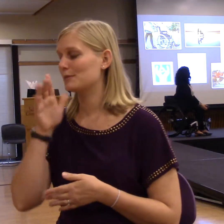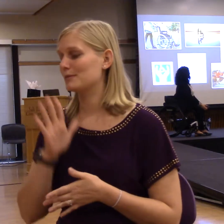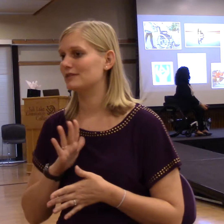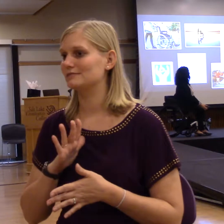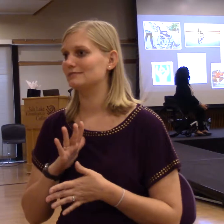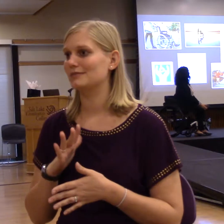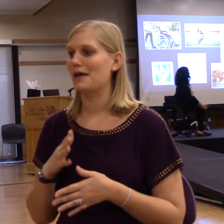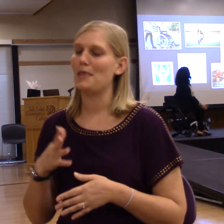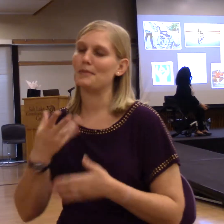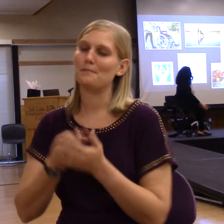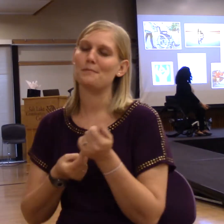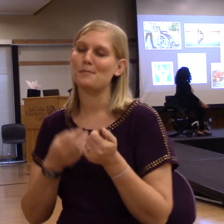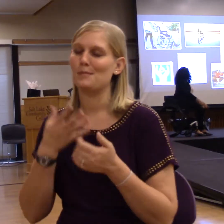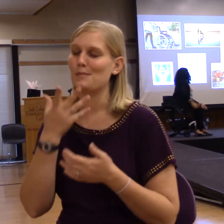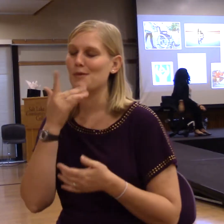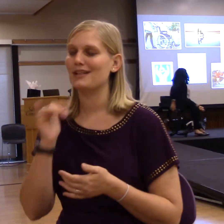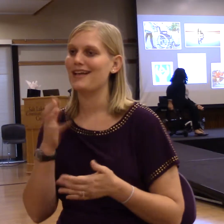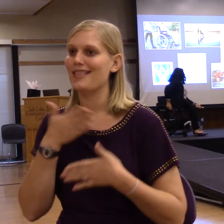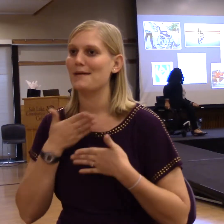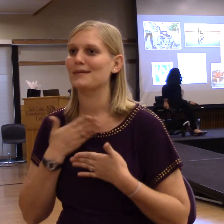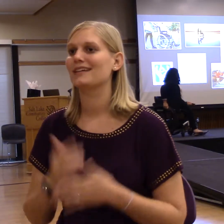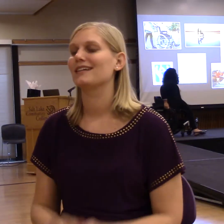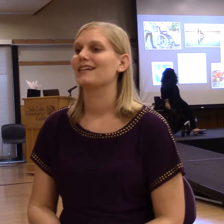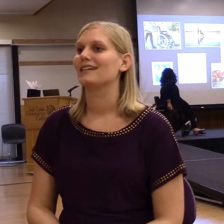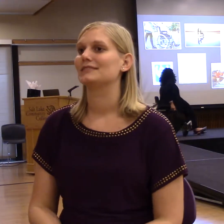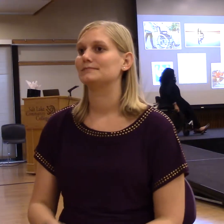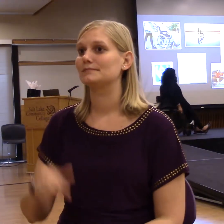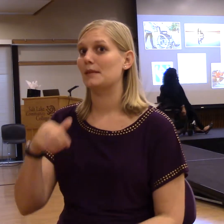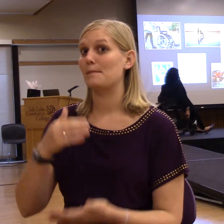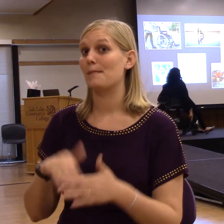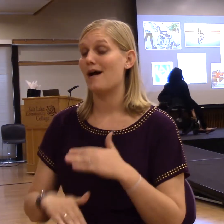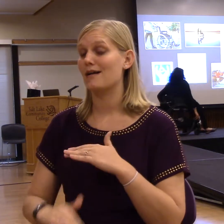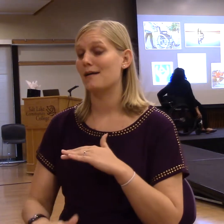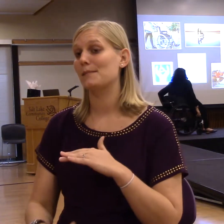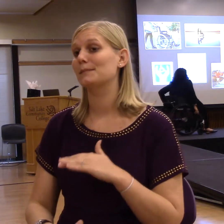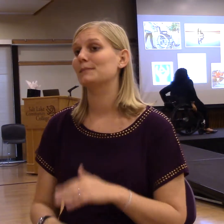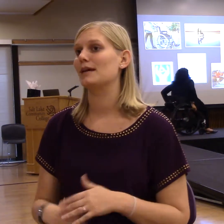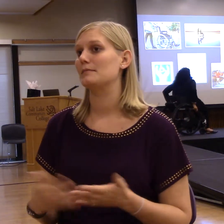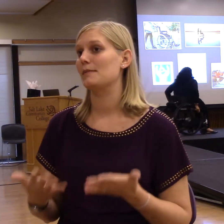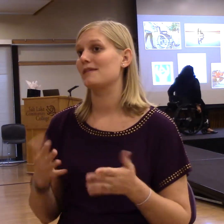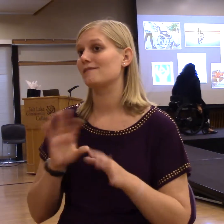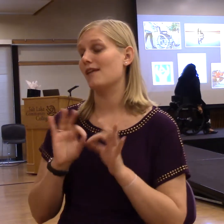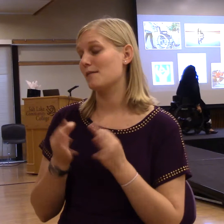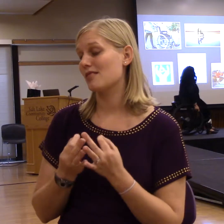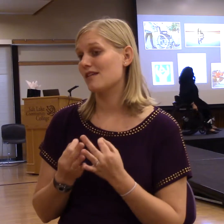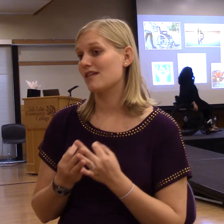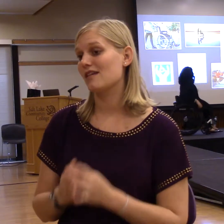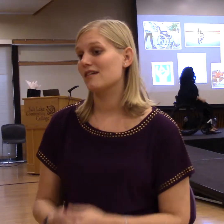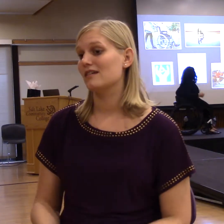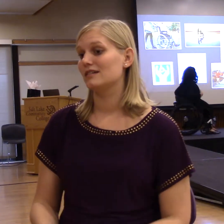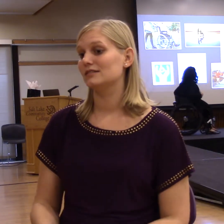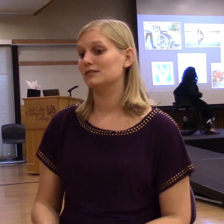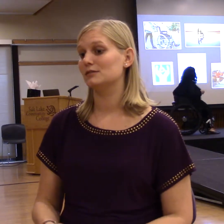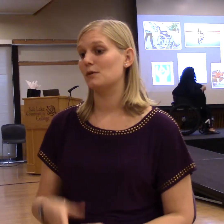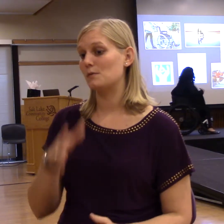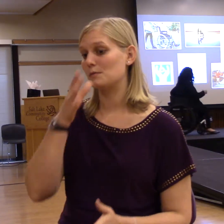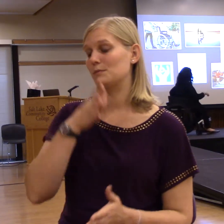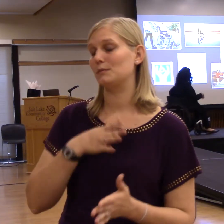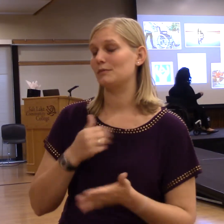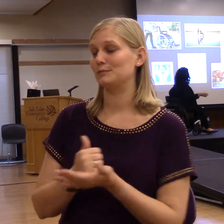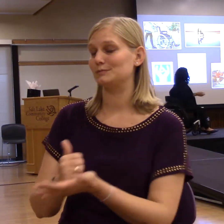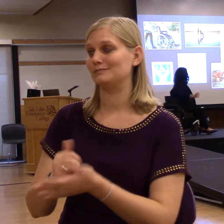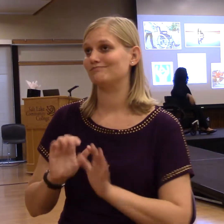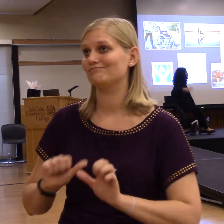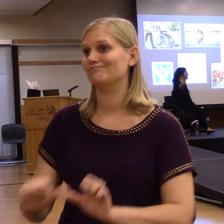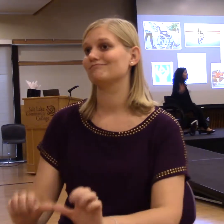they both look really happy, I'll give them that. The bottom one might be a family, a woman pushing a man in a